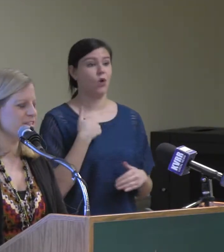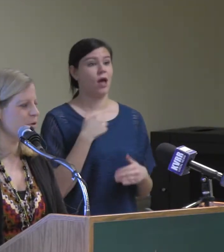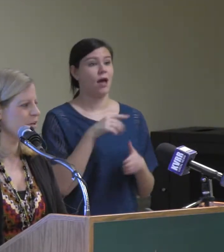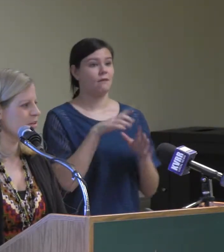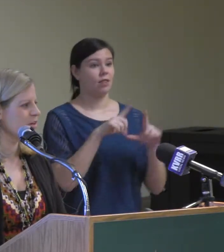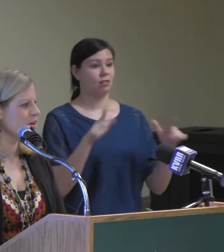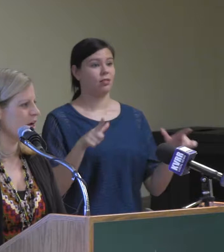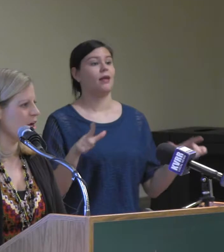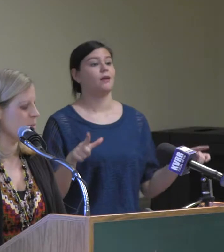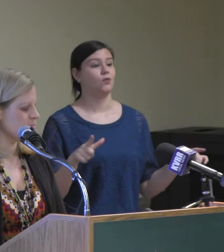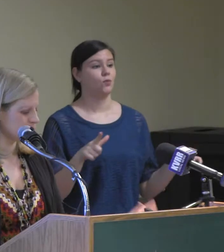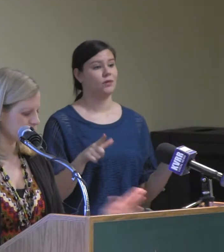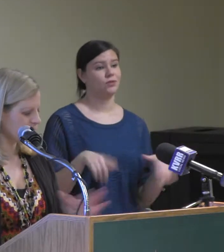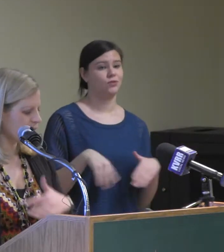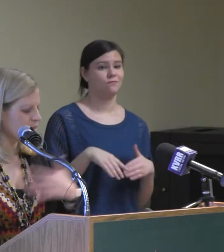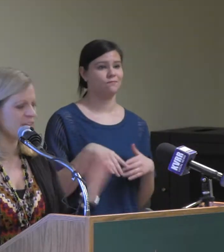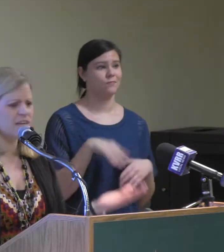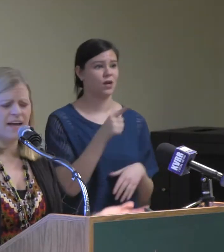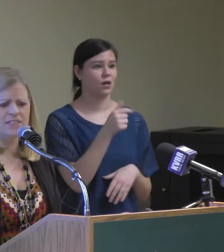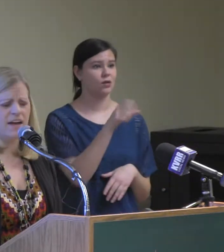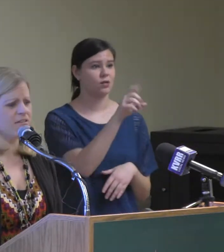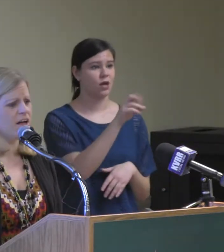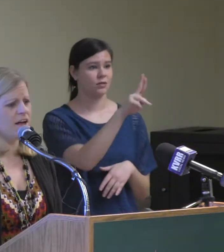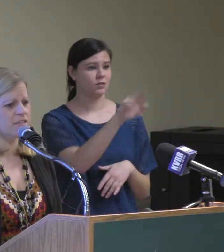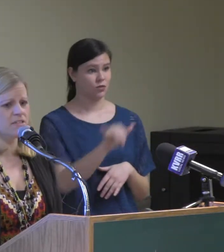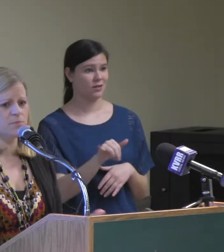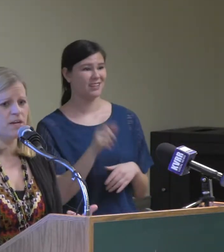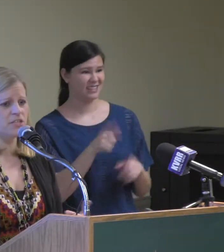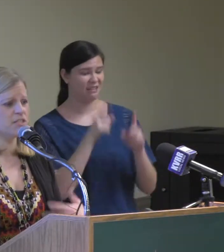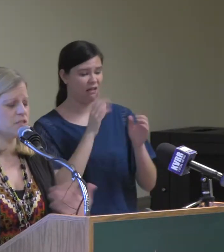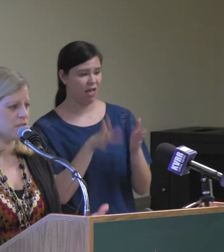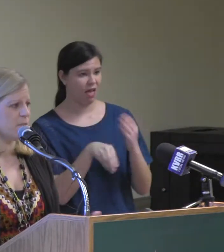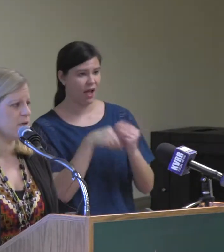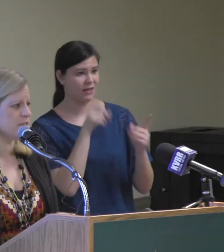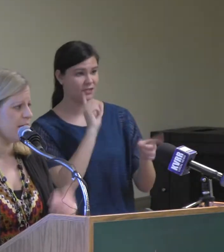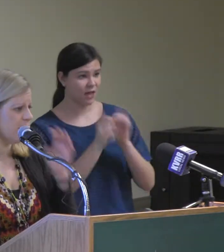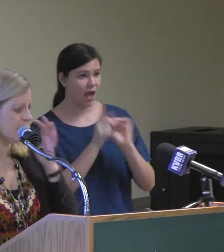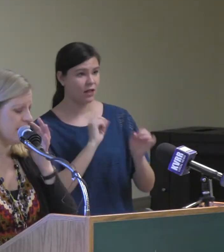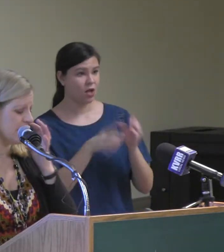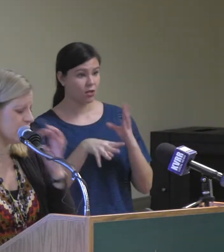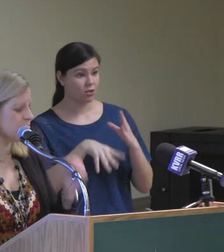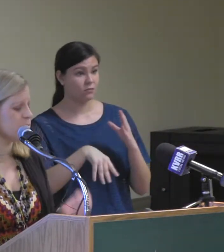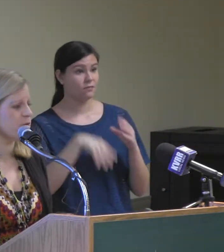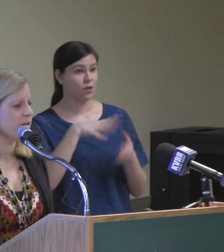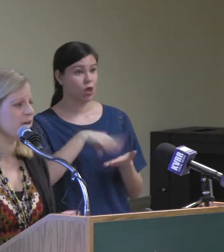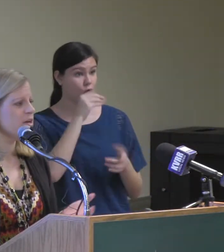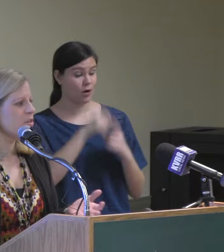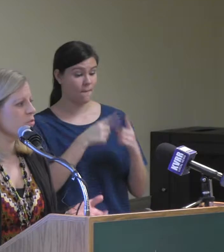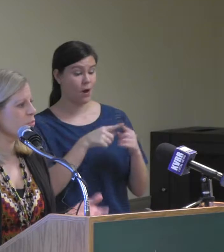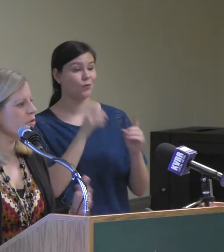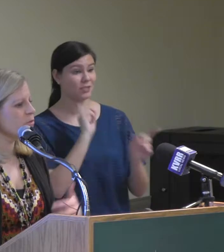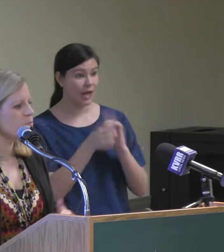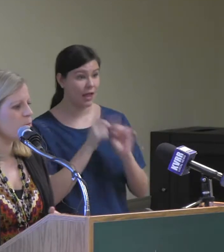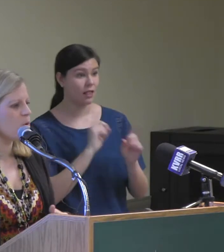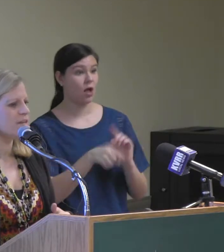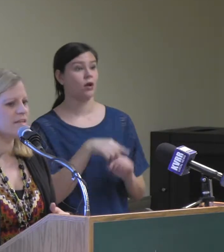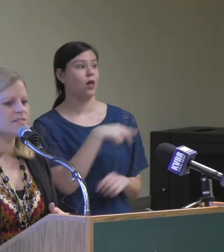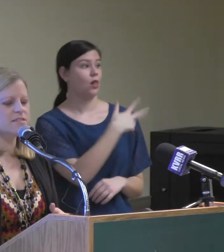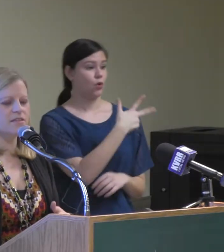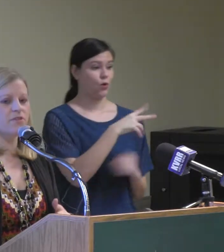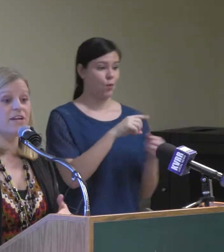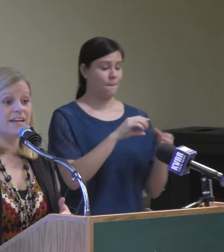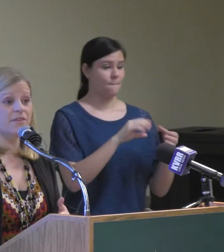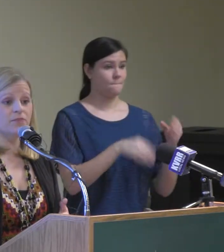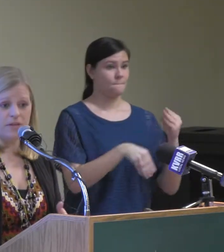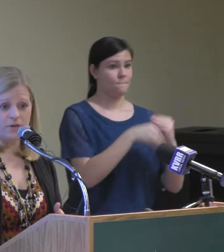glossary. So in their, they had to add dialogue to this project to learn about dialogue. They had to also put in three or more